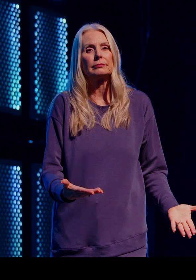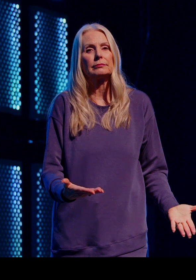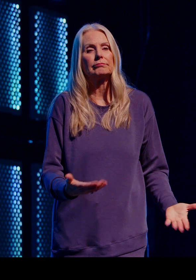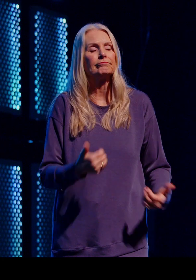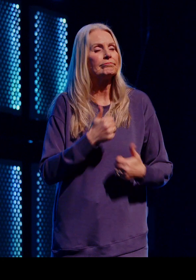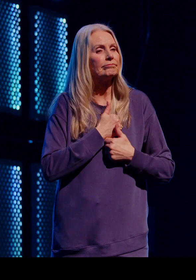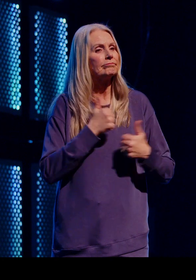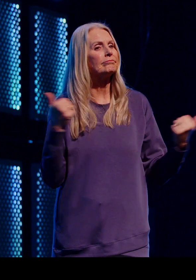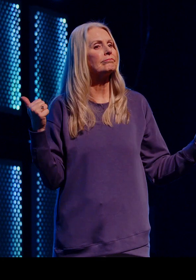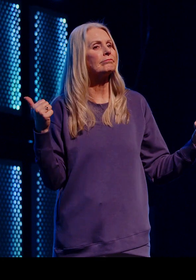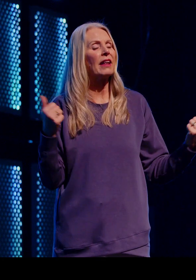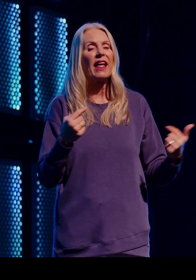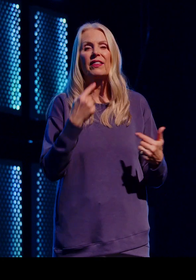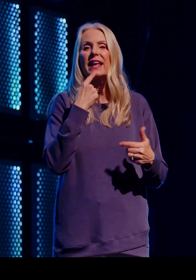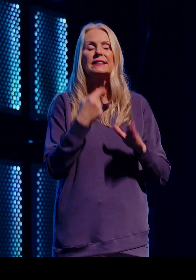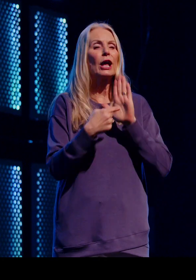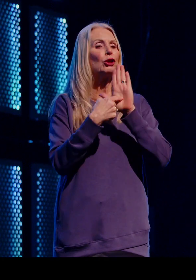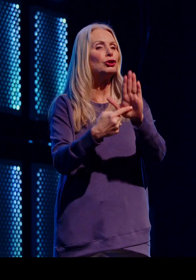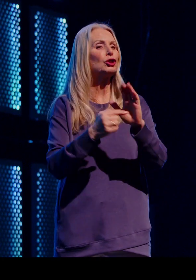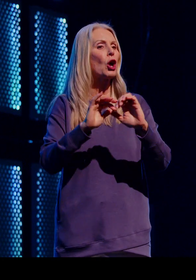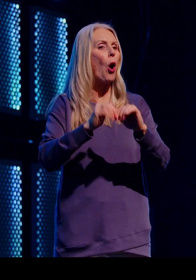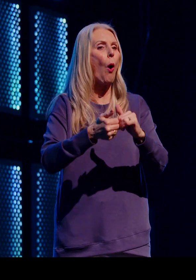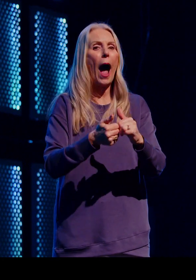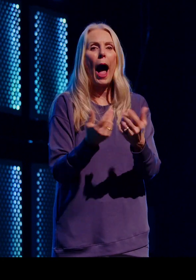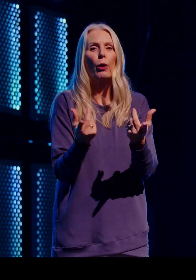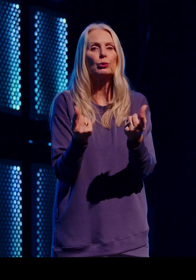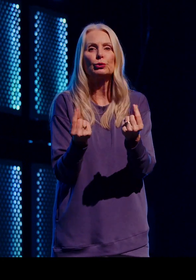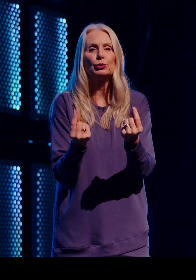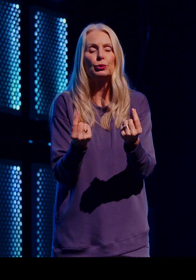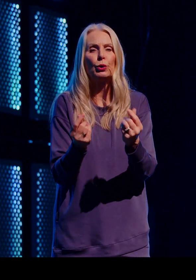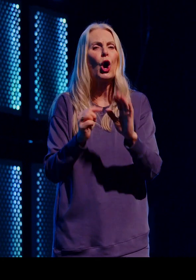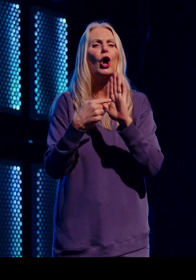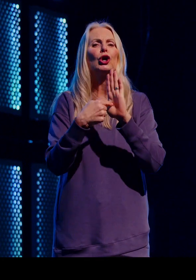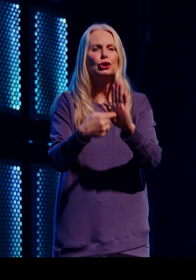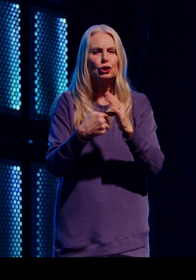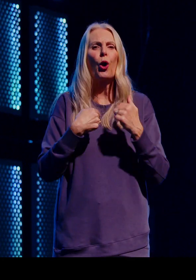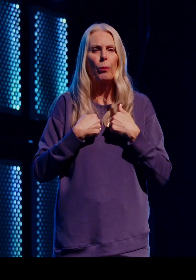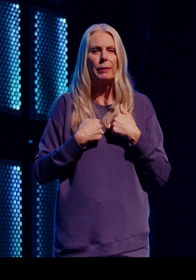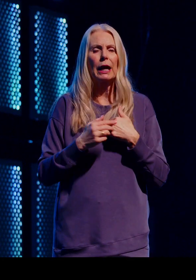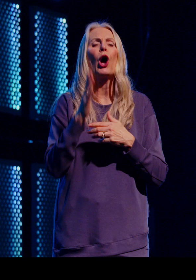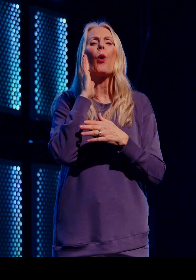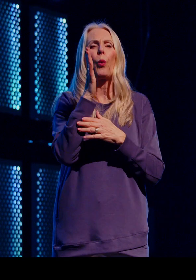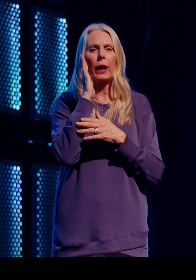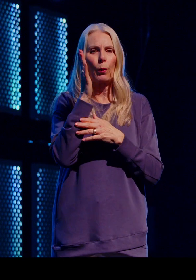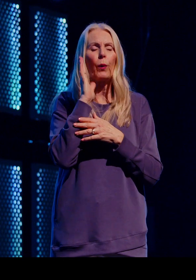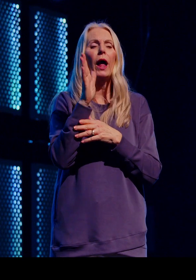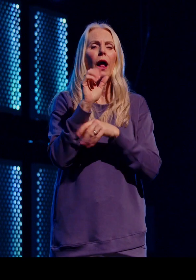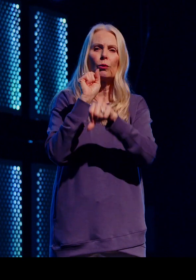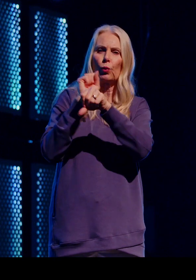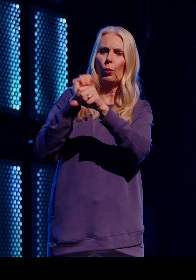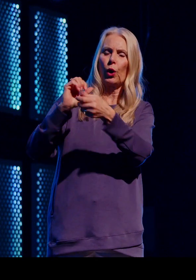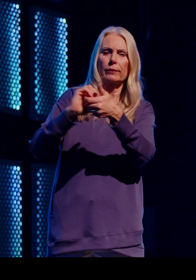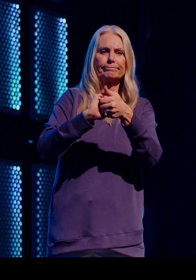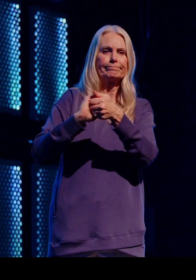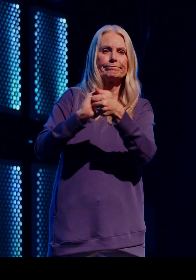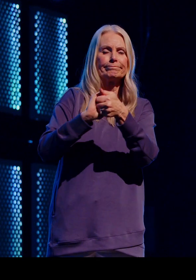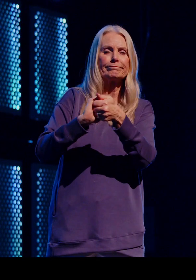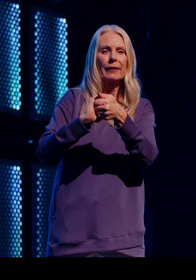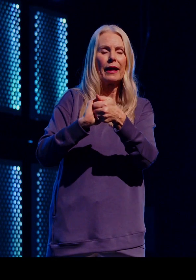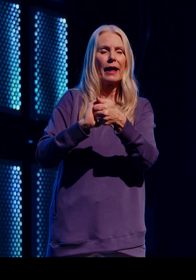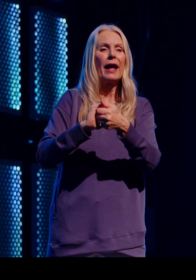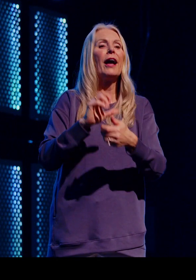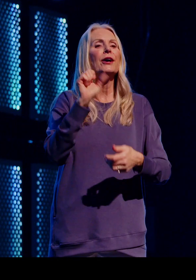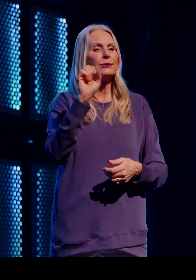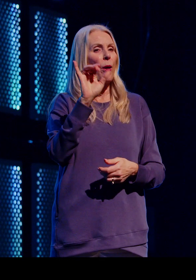And they just said, show us how. Show me, and we would get it done. That's right. They said, show us, and we'd get it